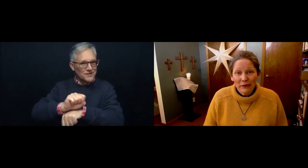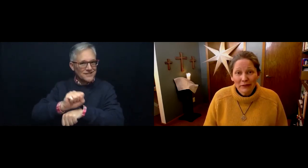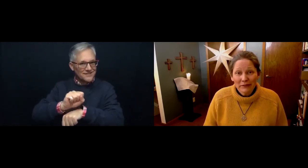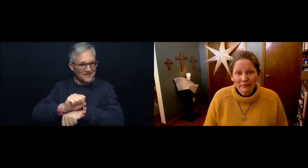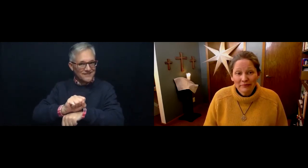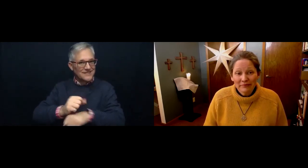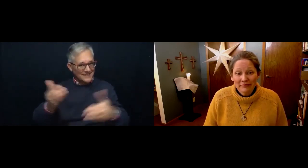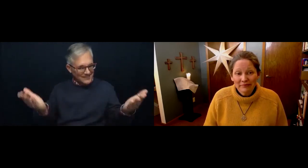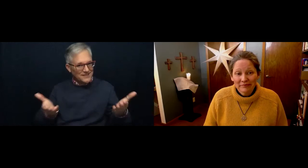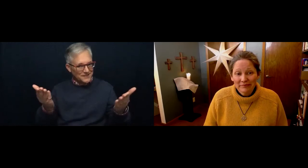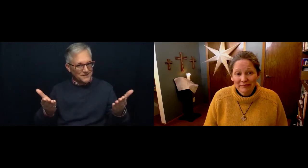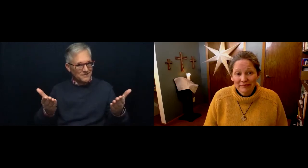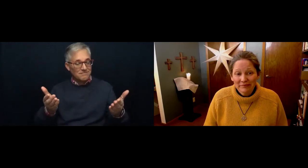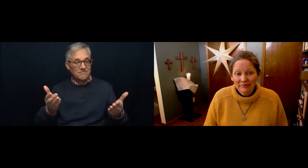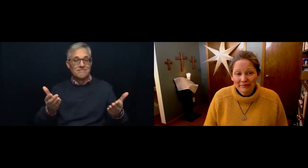our world.